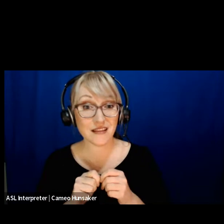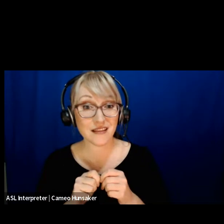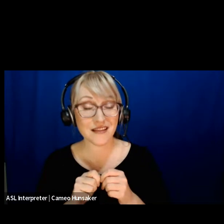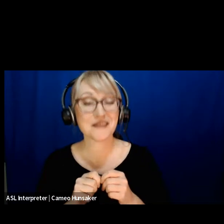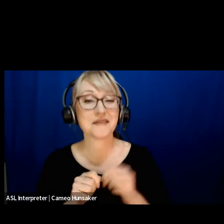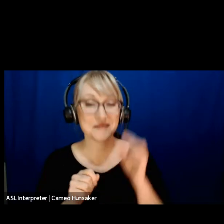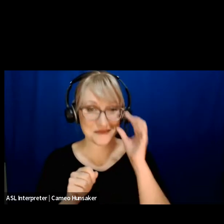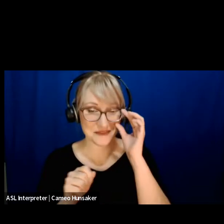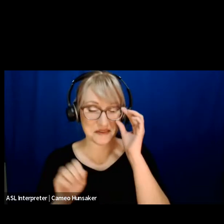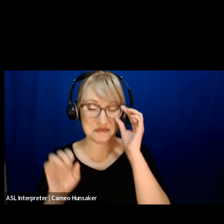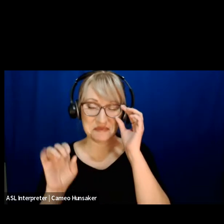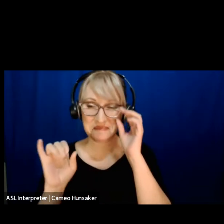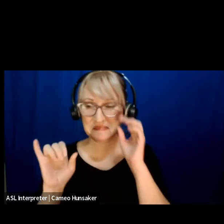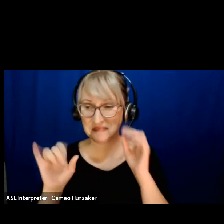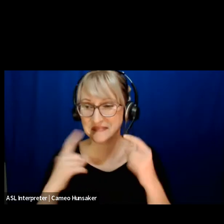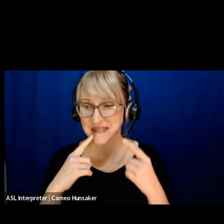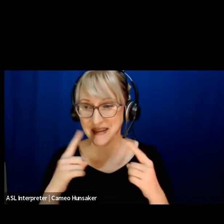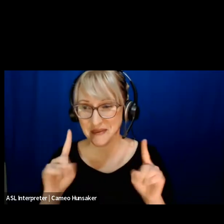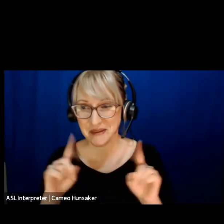Oh, there we go.